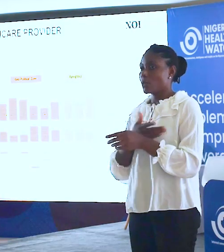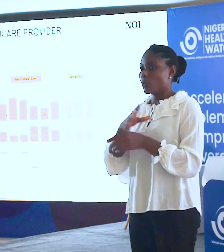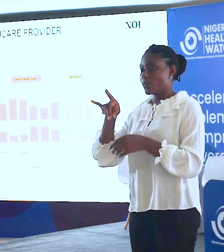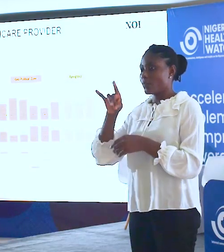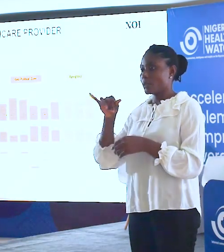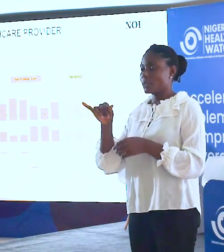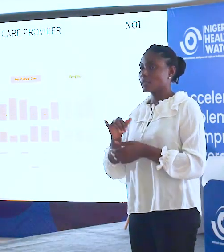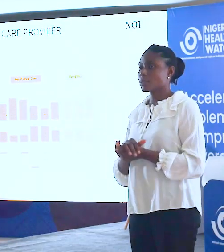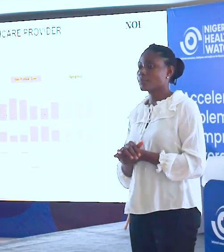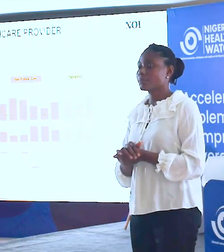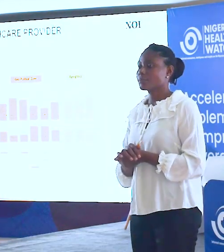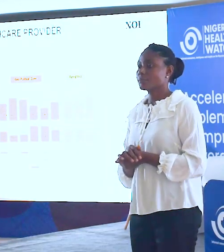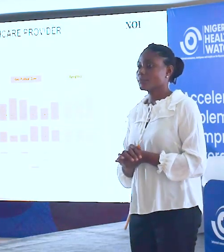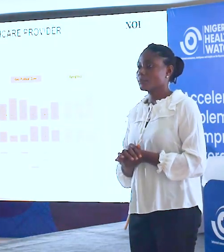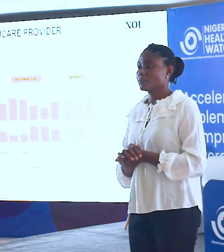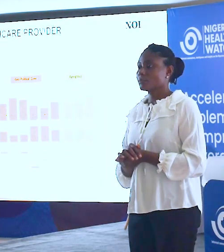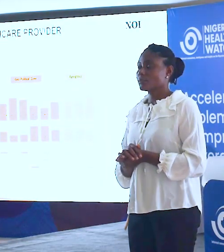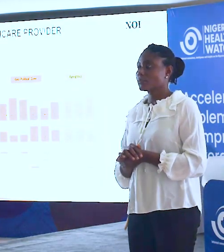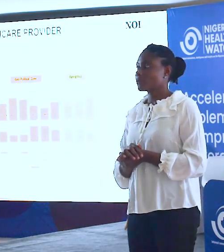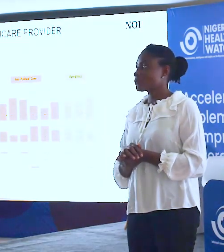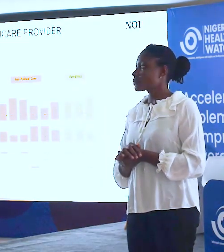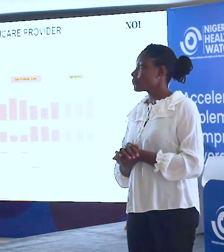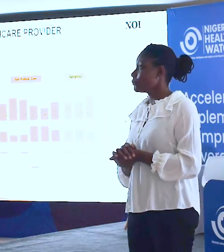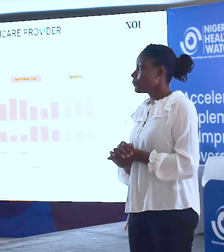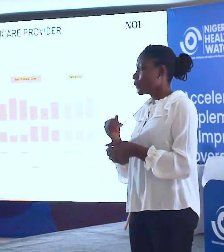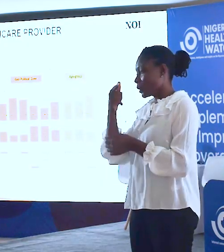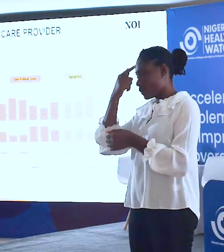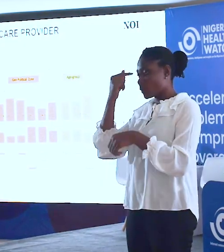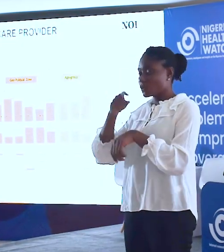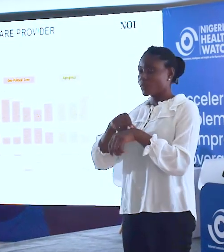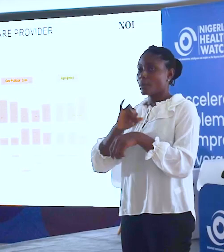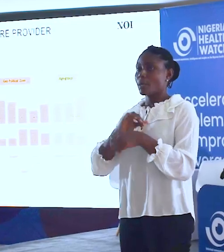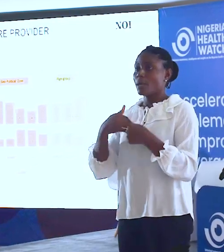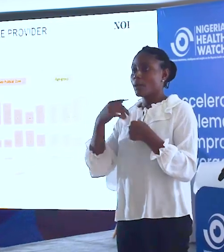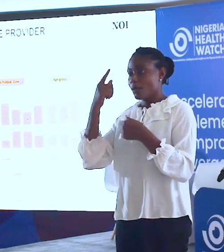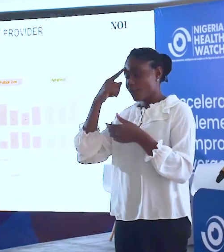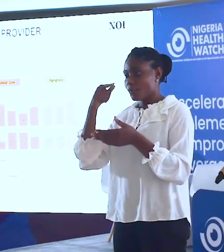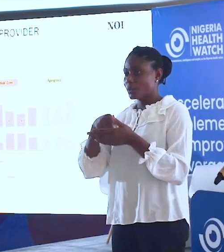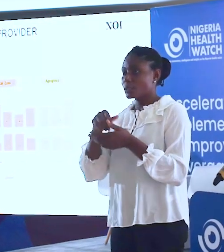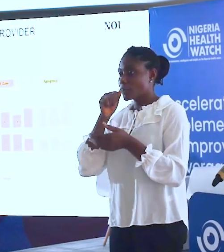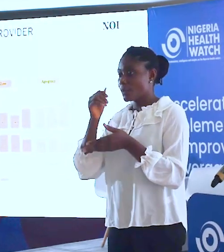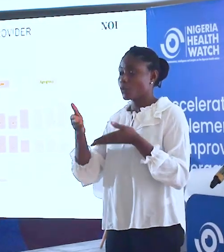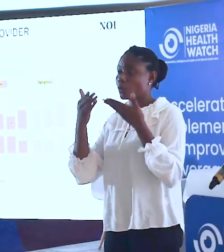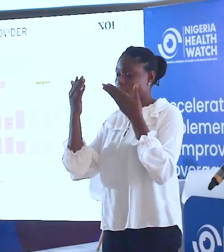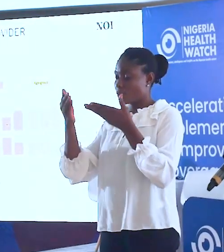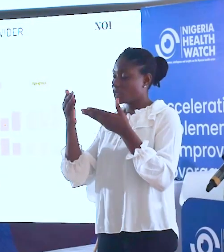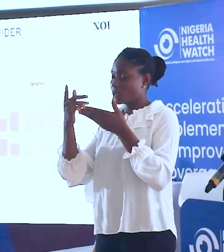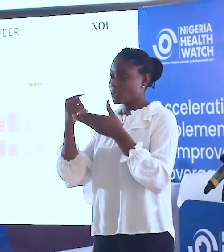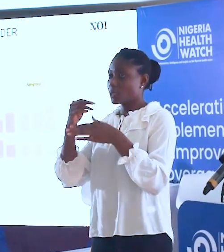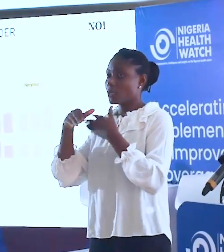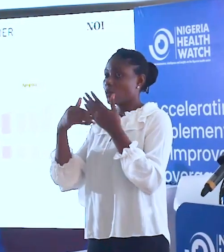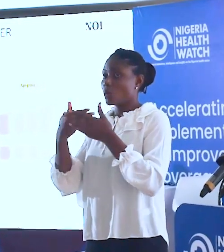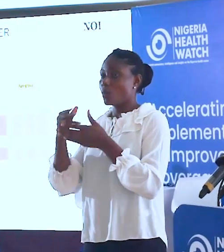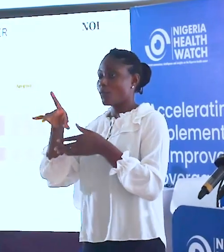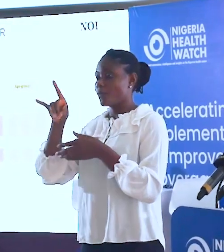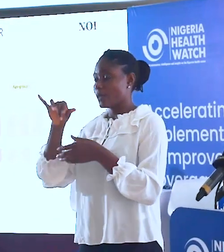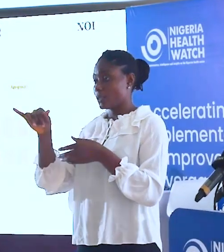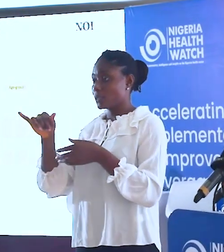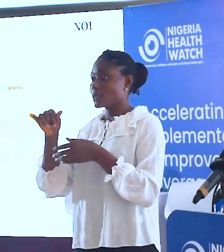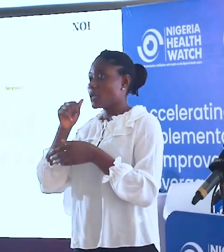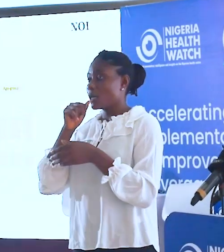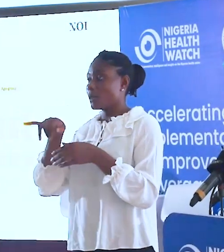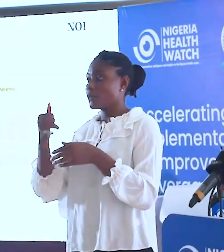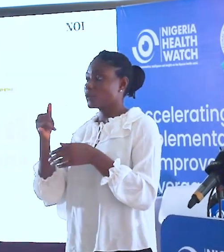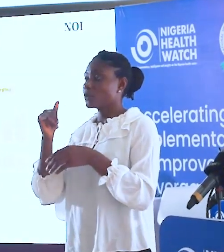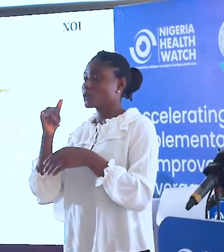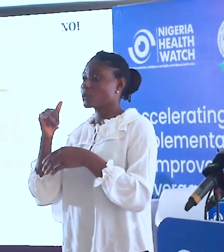you. So, next slide. Because of the time that I have for this, I'm not presenting the whole findings. I'm just